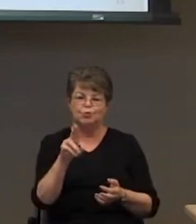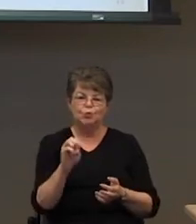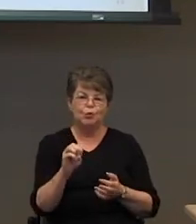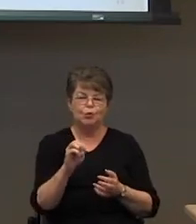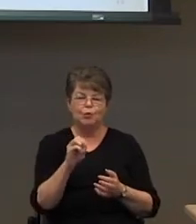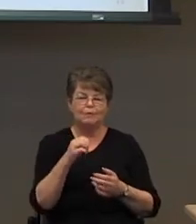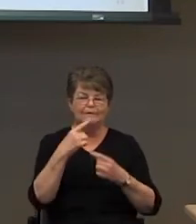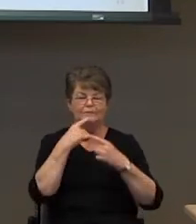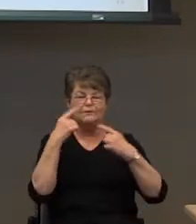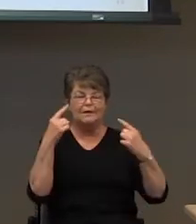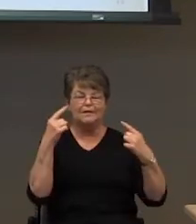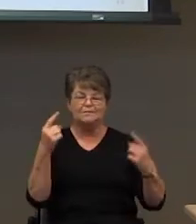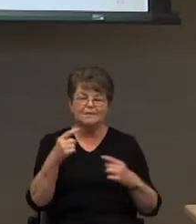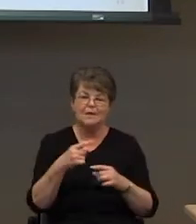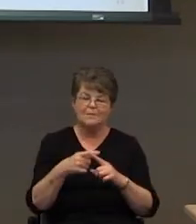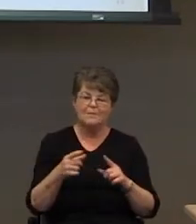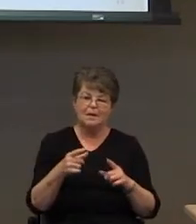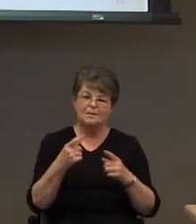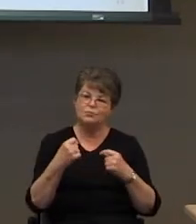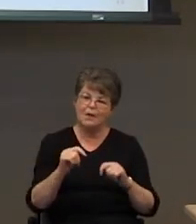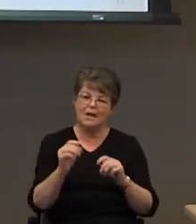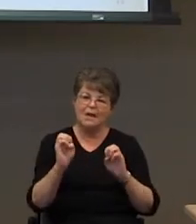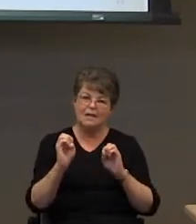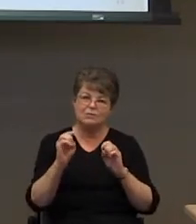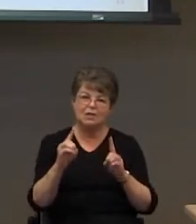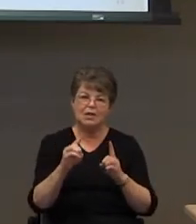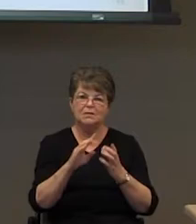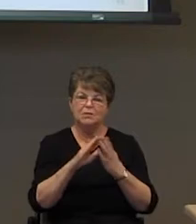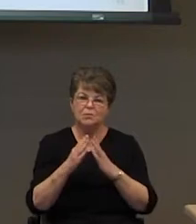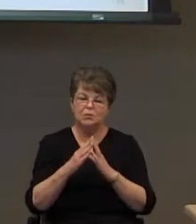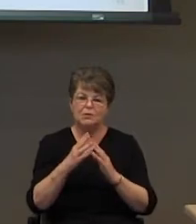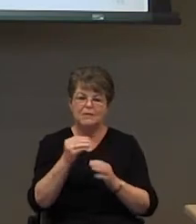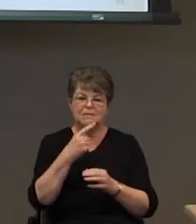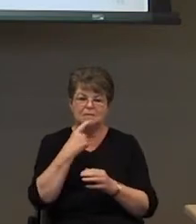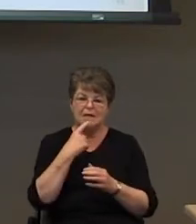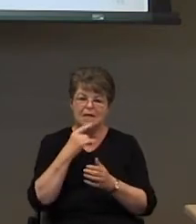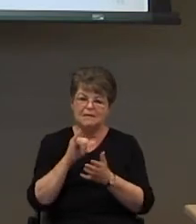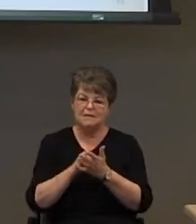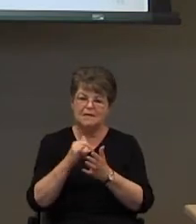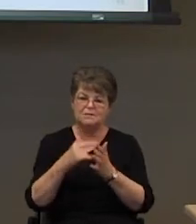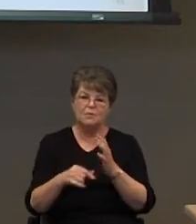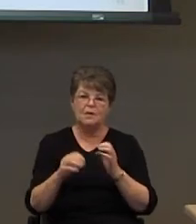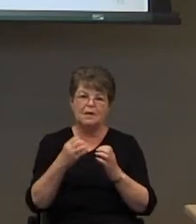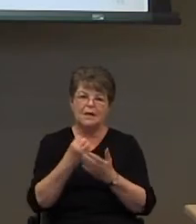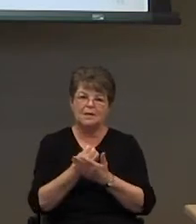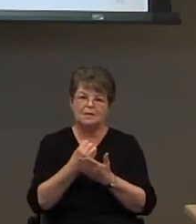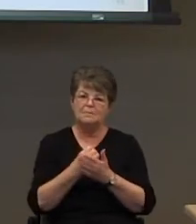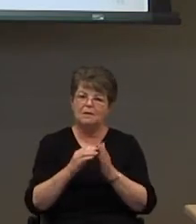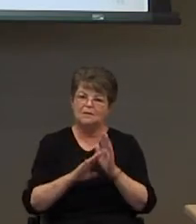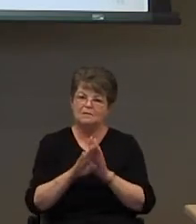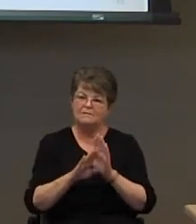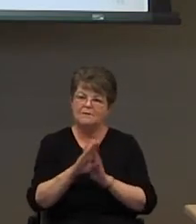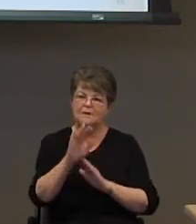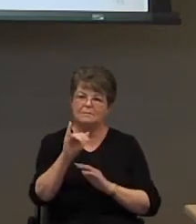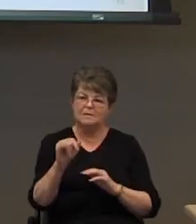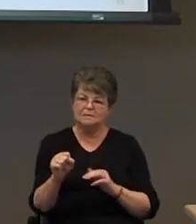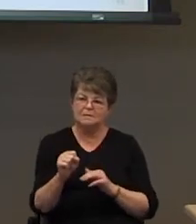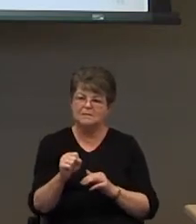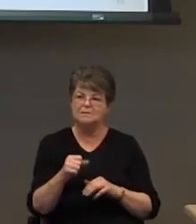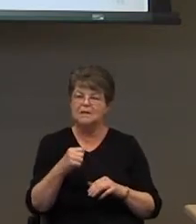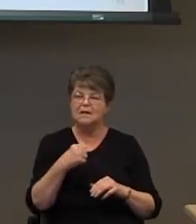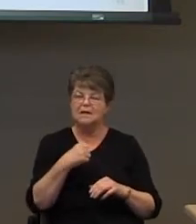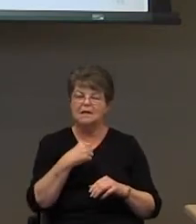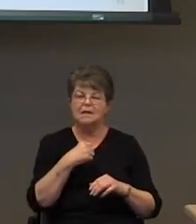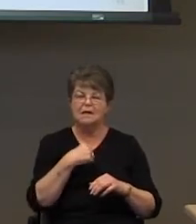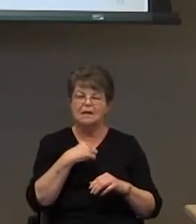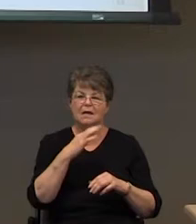talked about that last time, but a lot about it is trying to educate the community and saying, this is what economic development is. I made the point this morning with